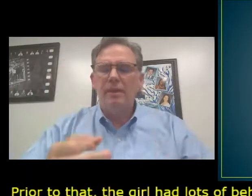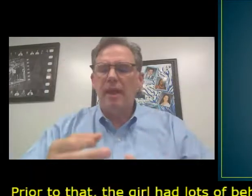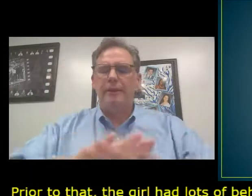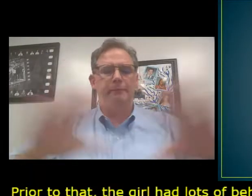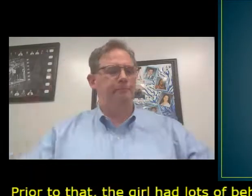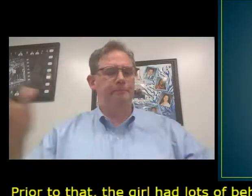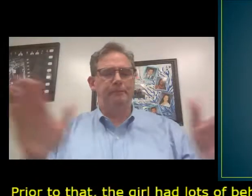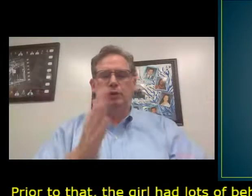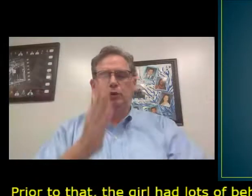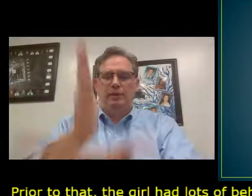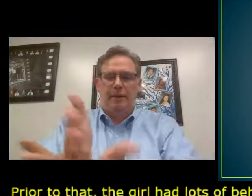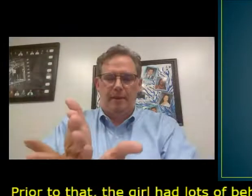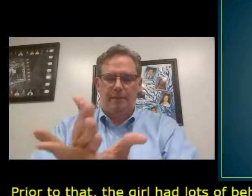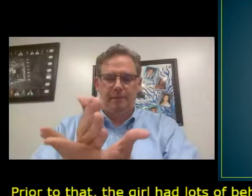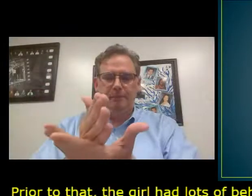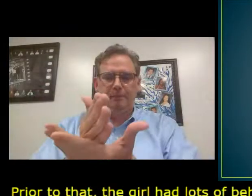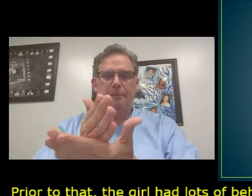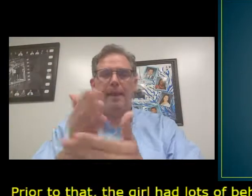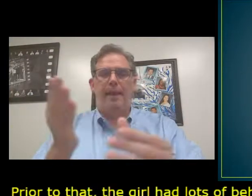to learn sign language.